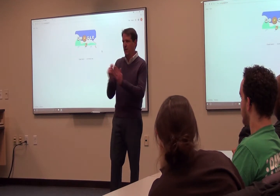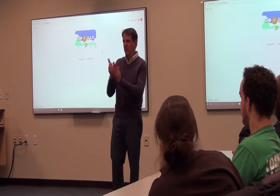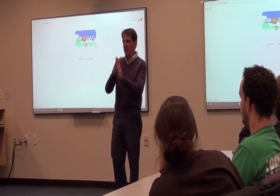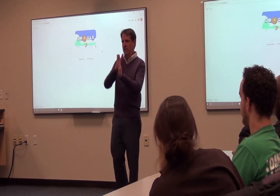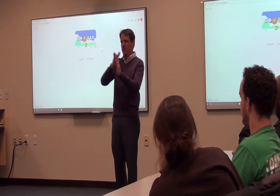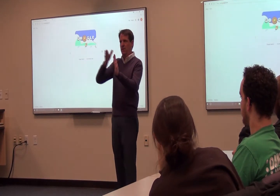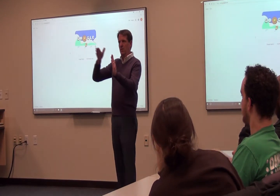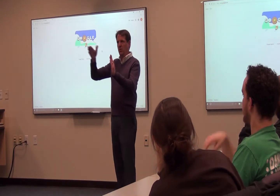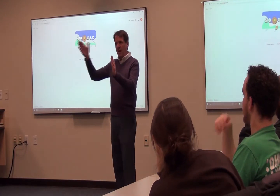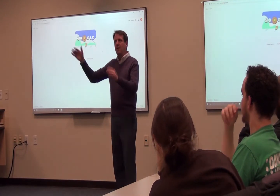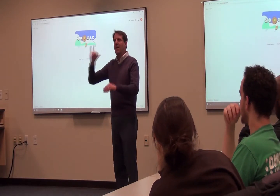period.